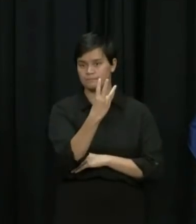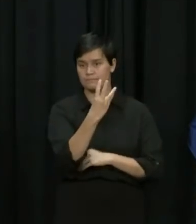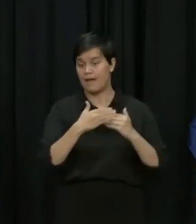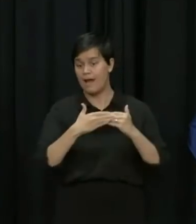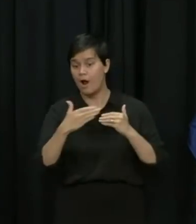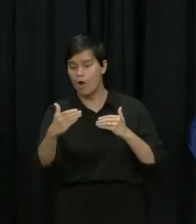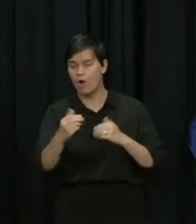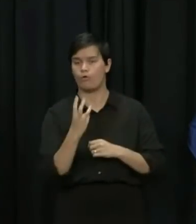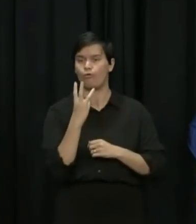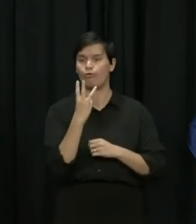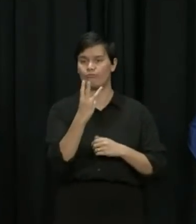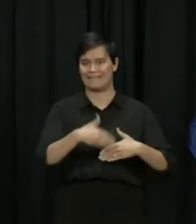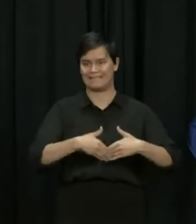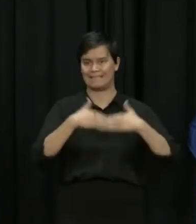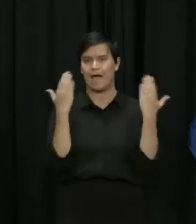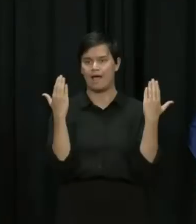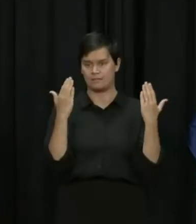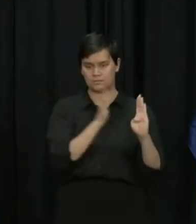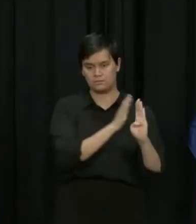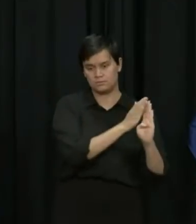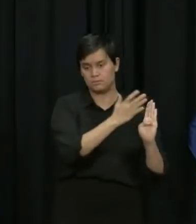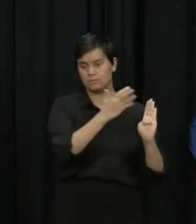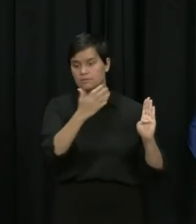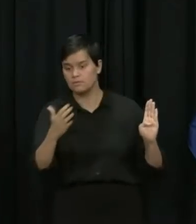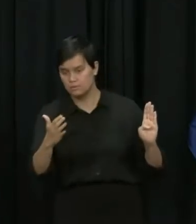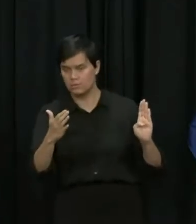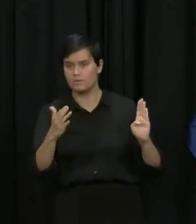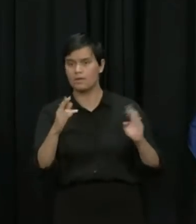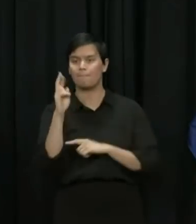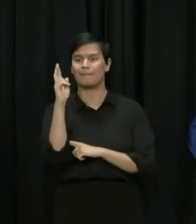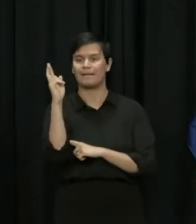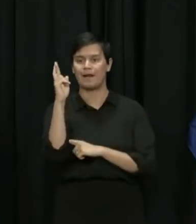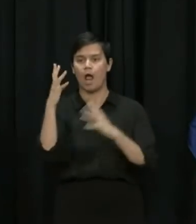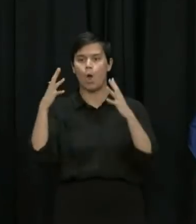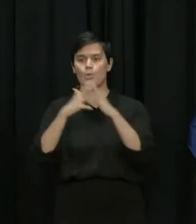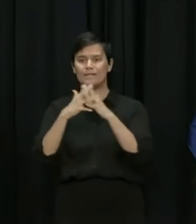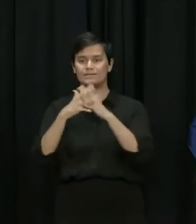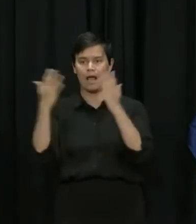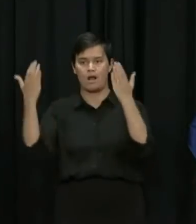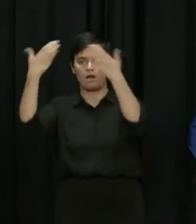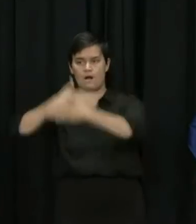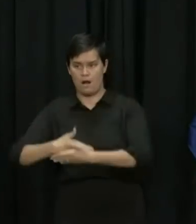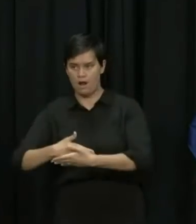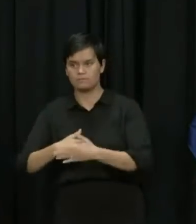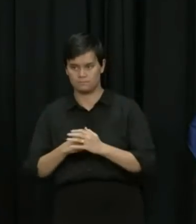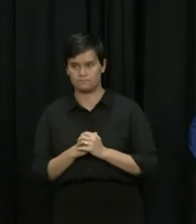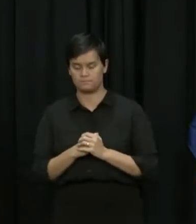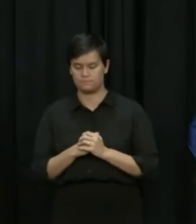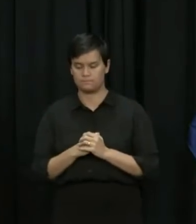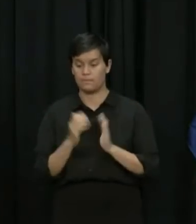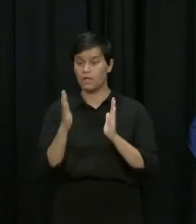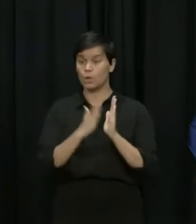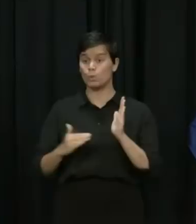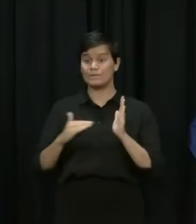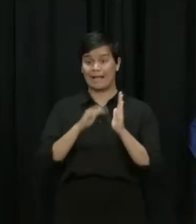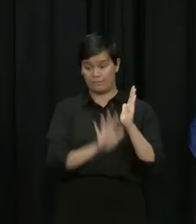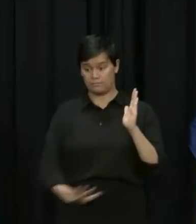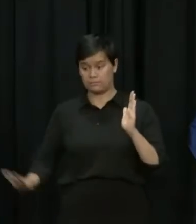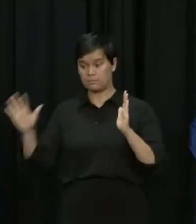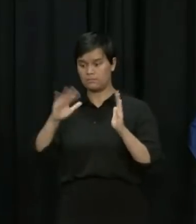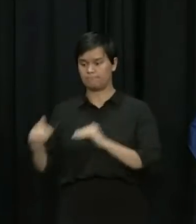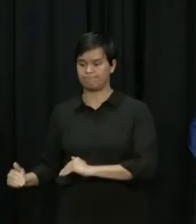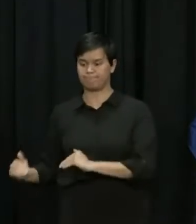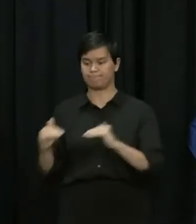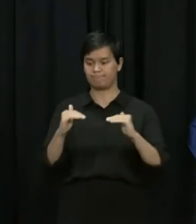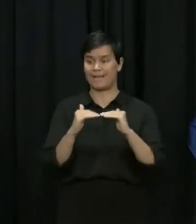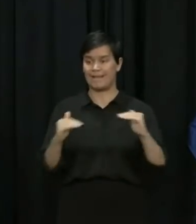3 days until midnight on Wednesday. The rest of New Zealand will move to level 2